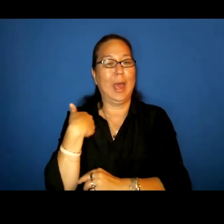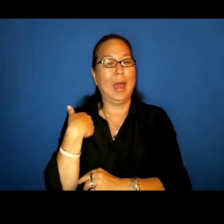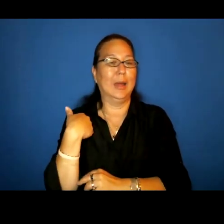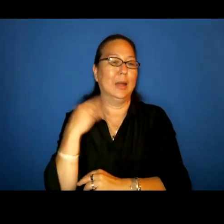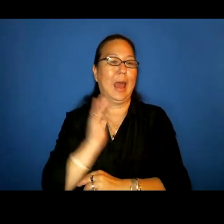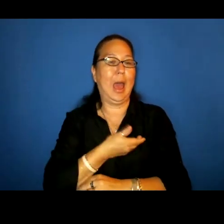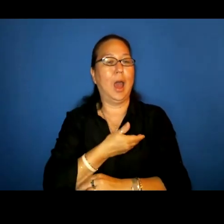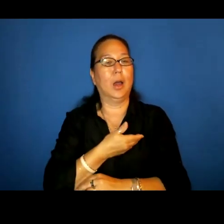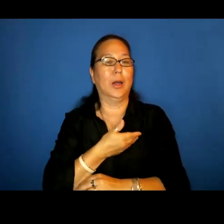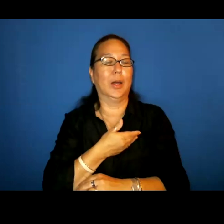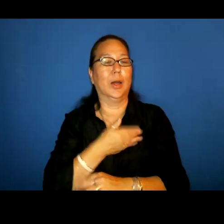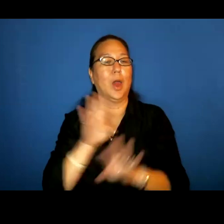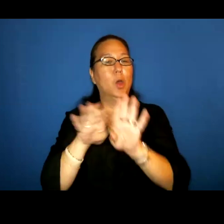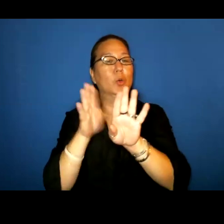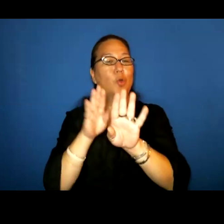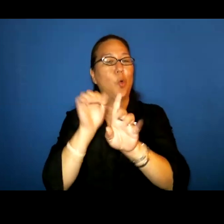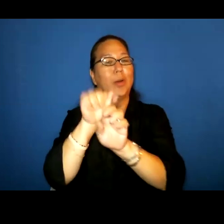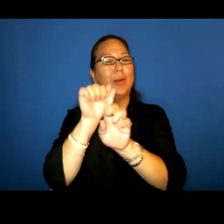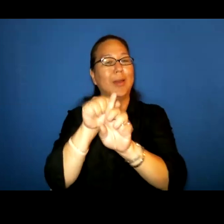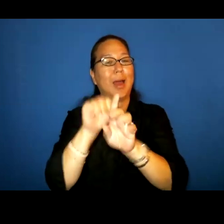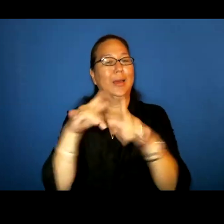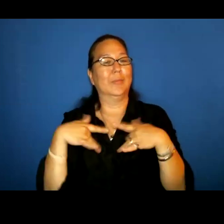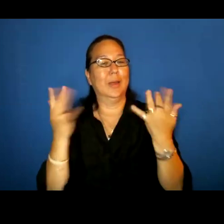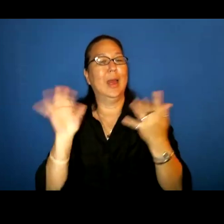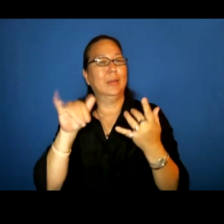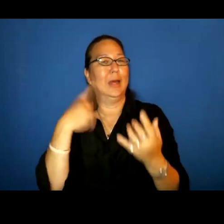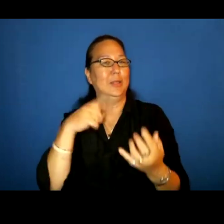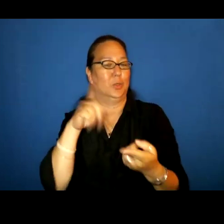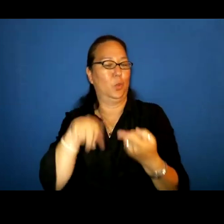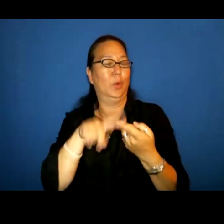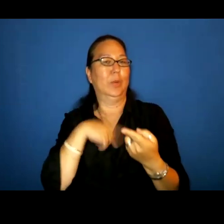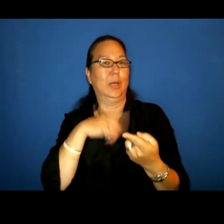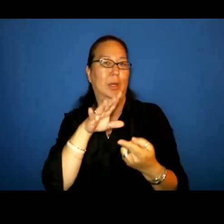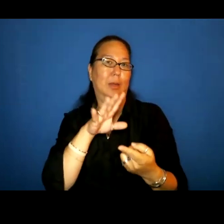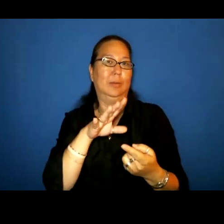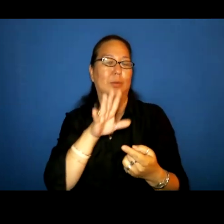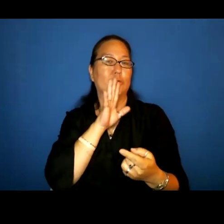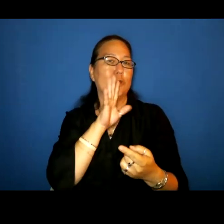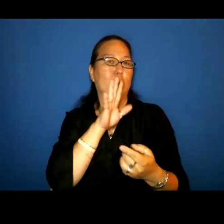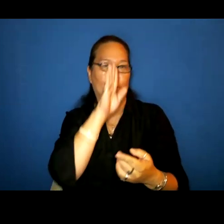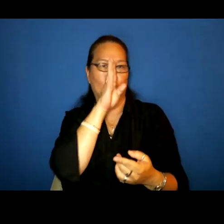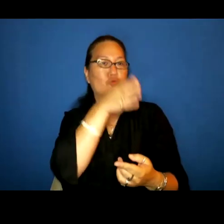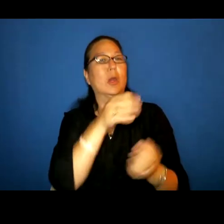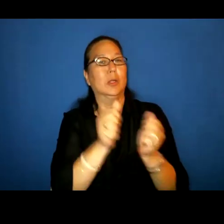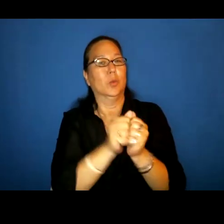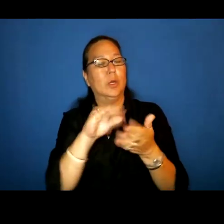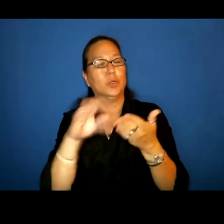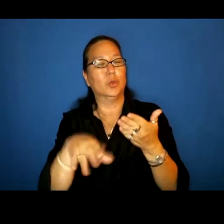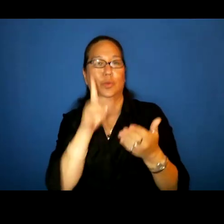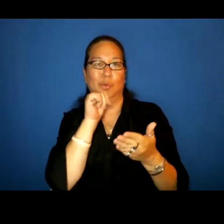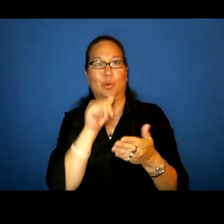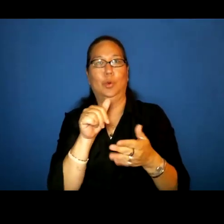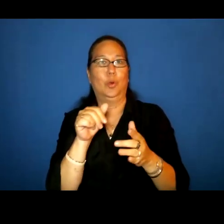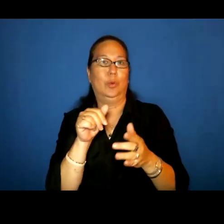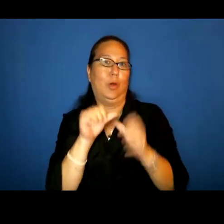event, which the mayor was referencing. This is when we reach out to our students who are chronically absent. This year, we visited neighborhoods in